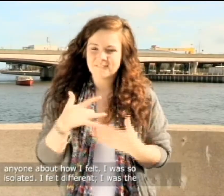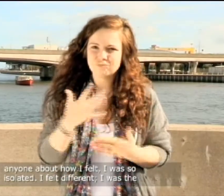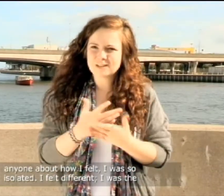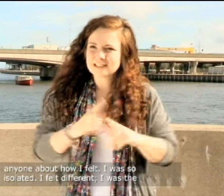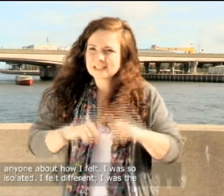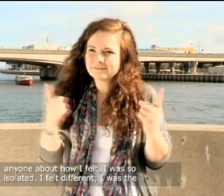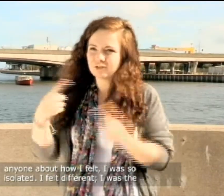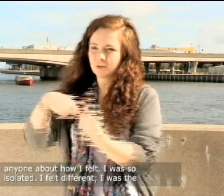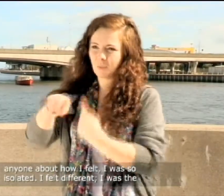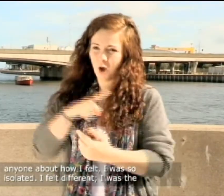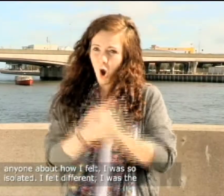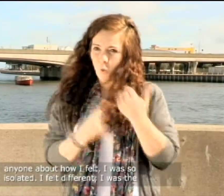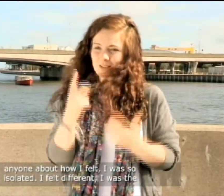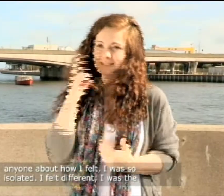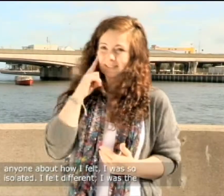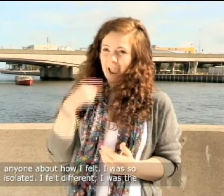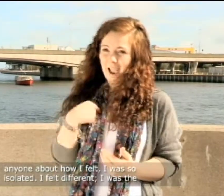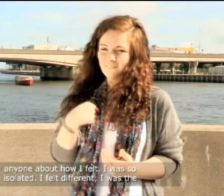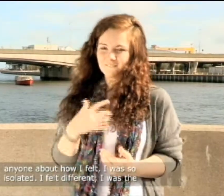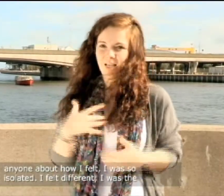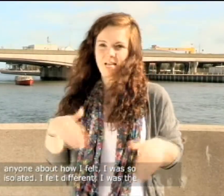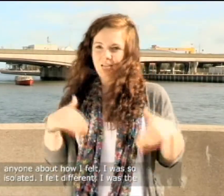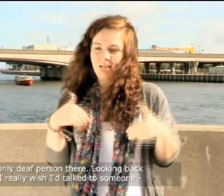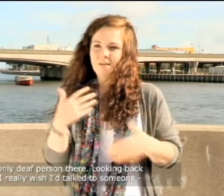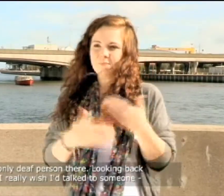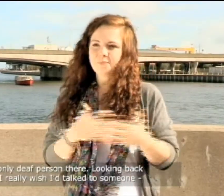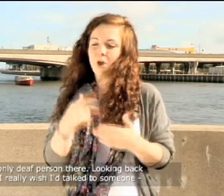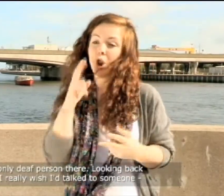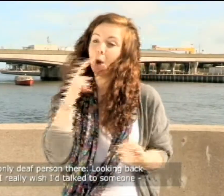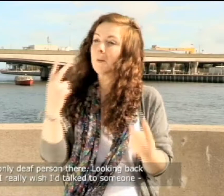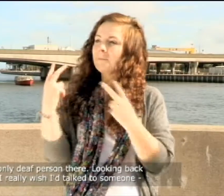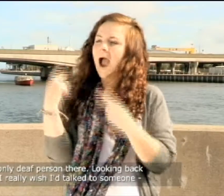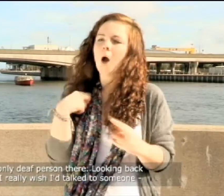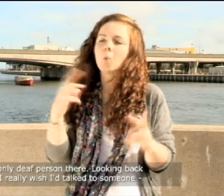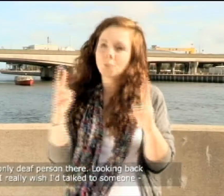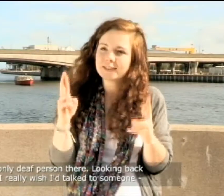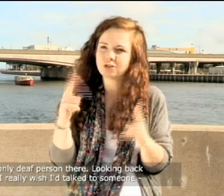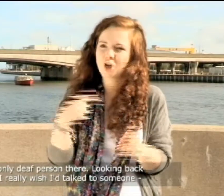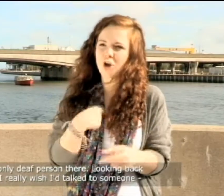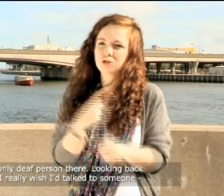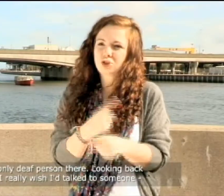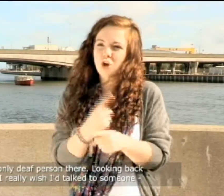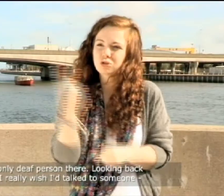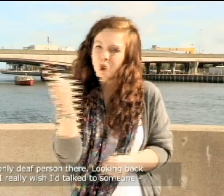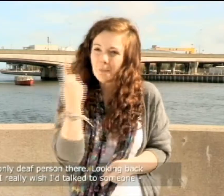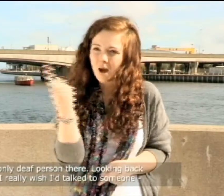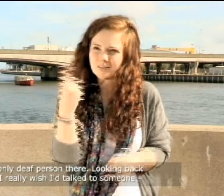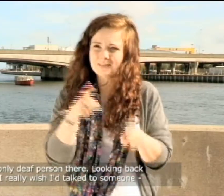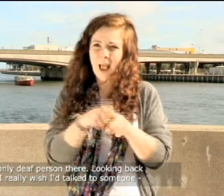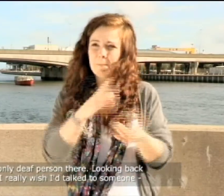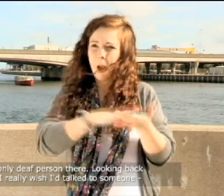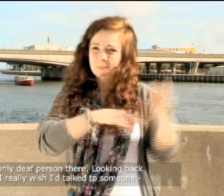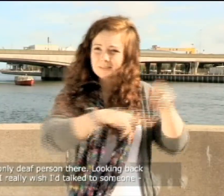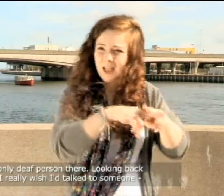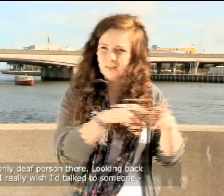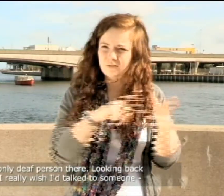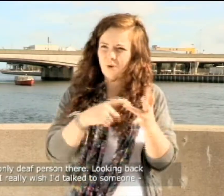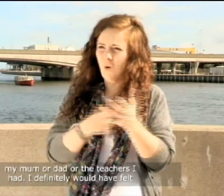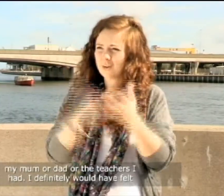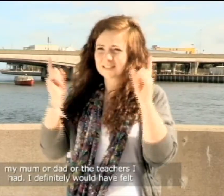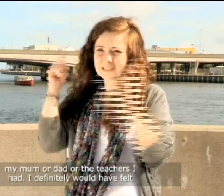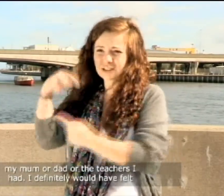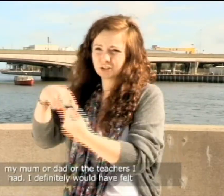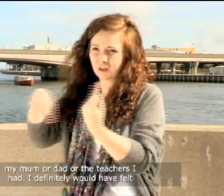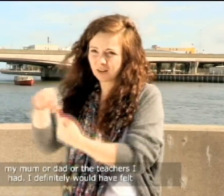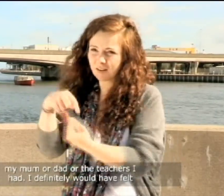how I felt. I was so isolated. I felt different. I was the only deaf person there. Looking back, I really wish I'd talked to someone,